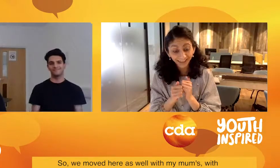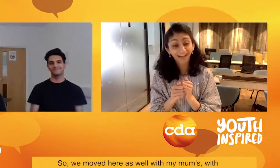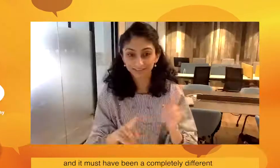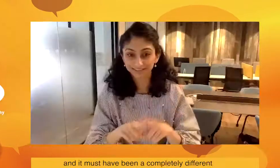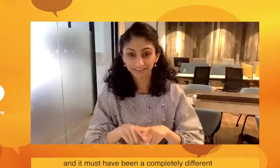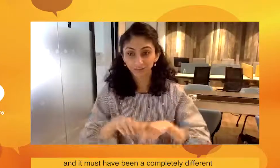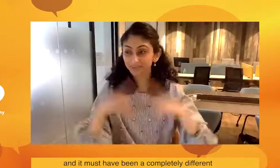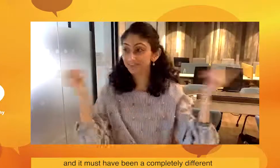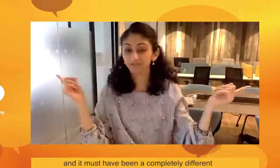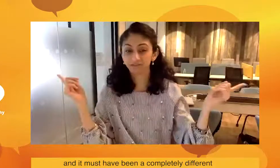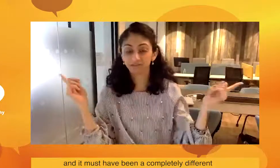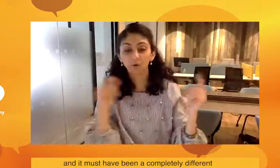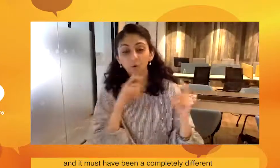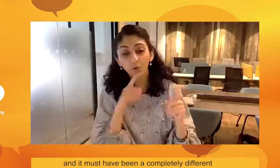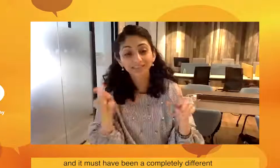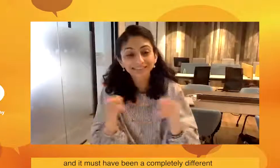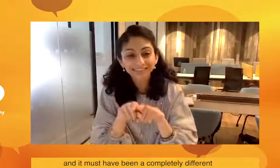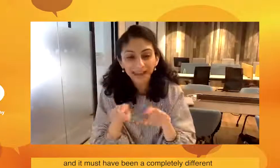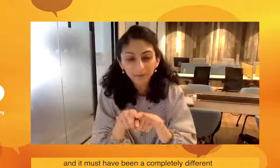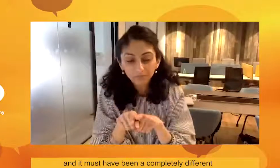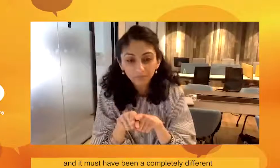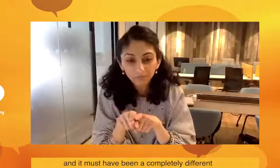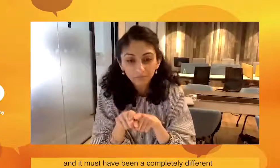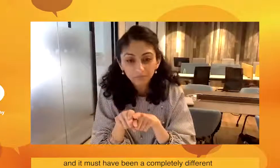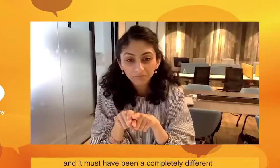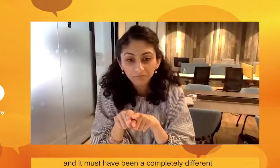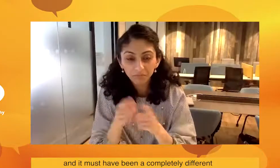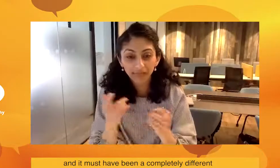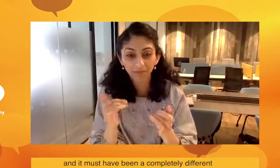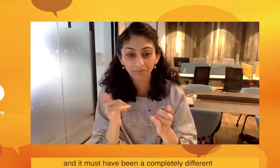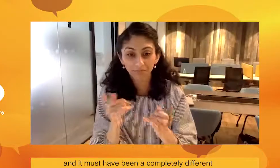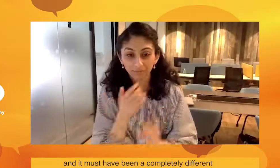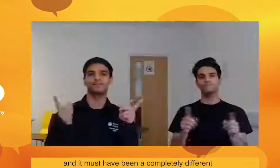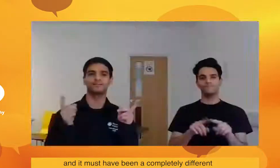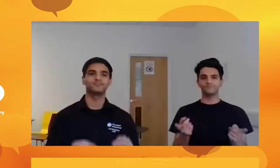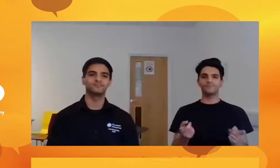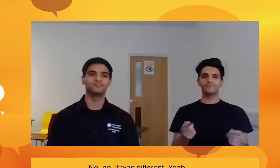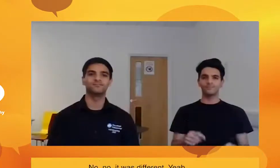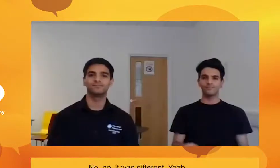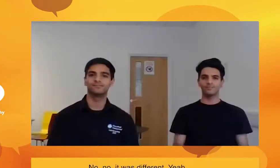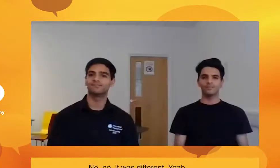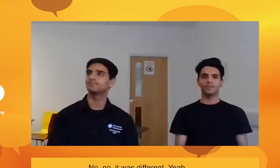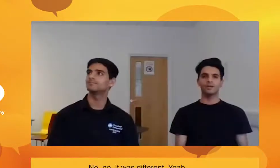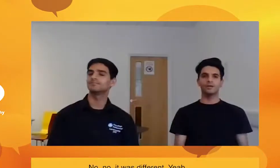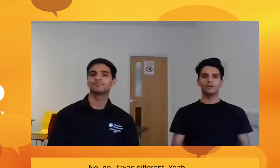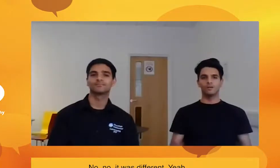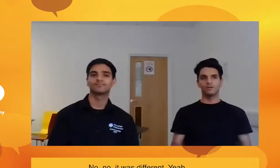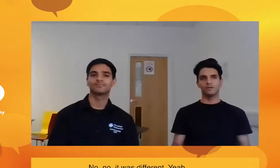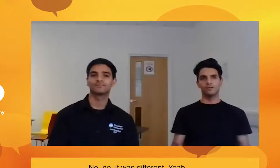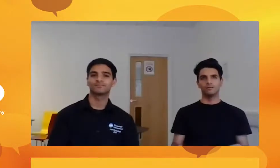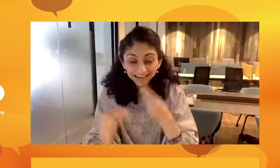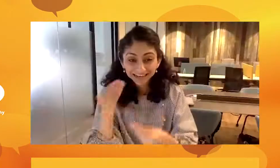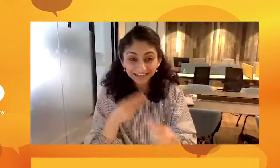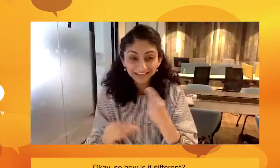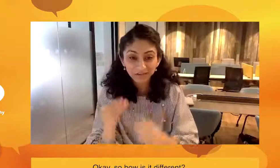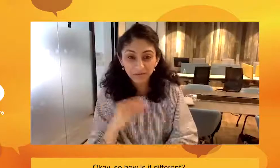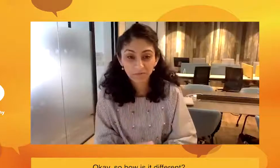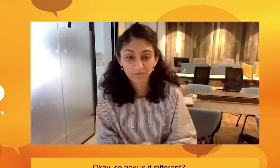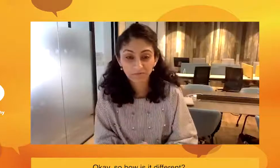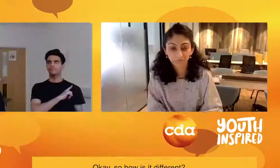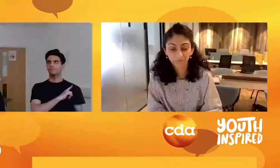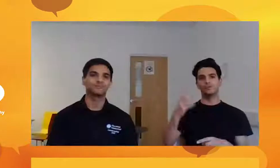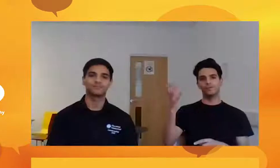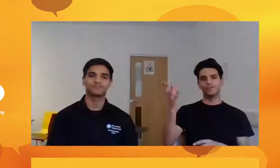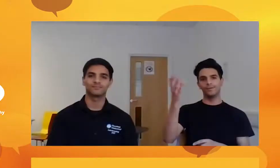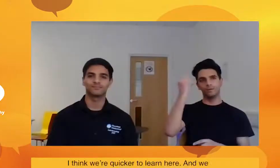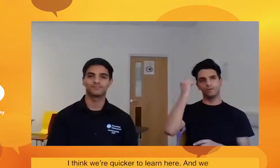brother. It must have been a completely different experience, do you think, or was it the same? No, it was different, yeah. Okay, so how was it